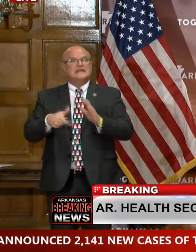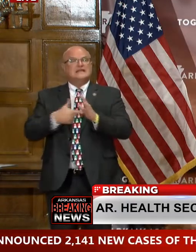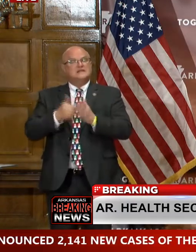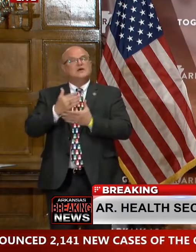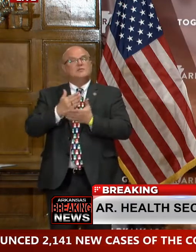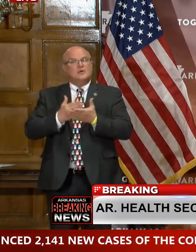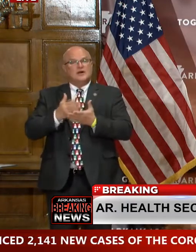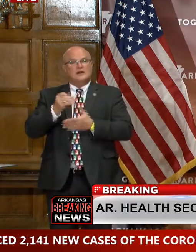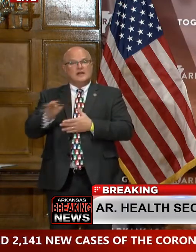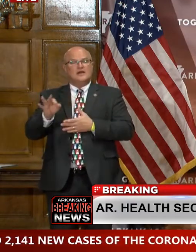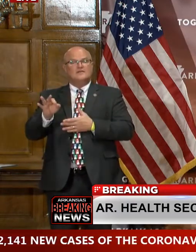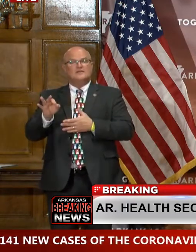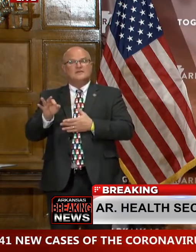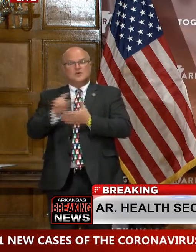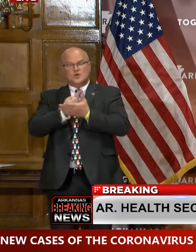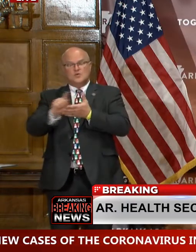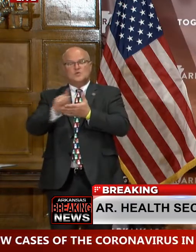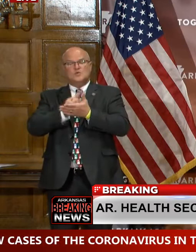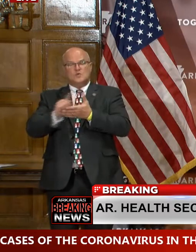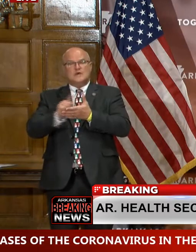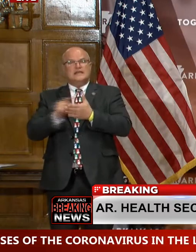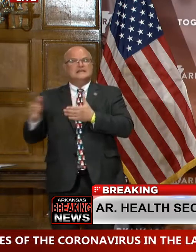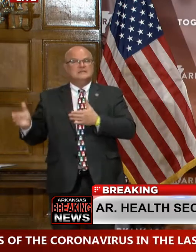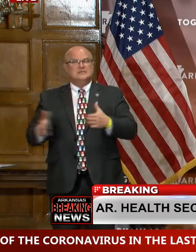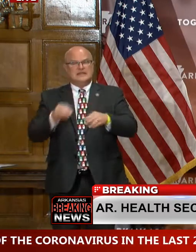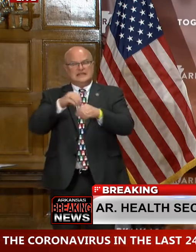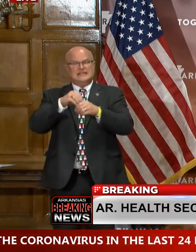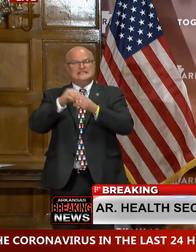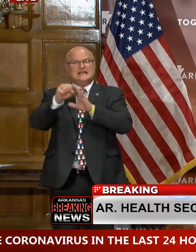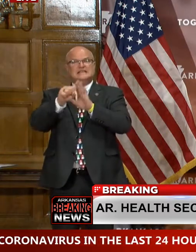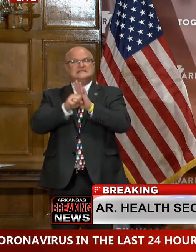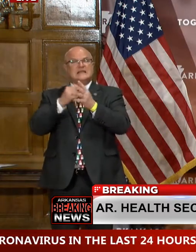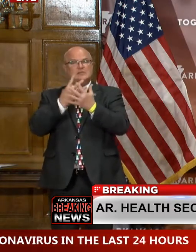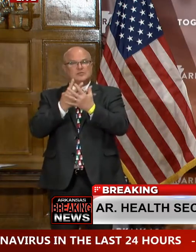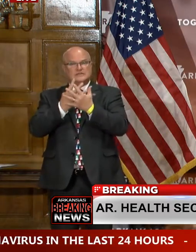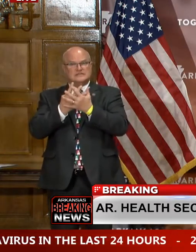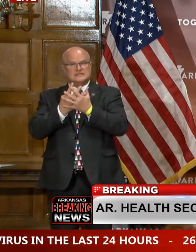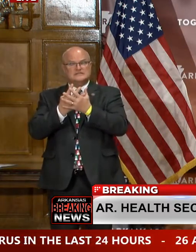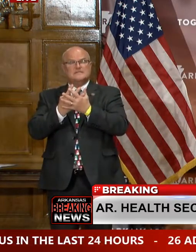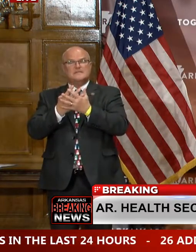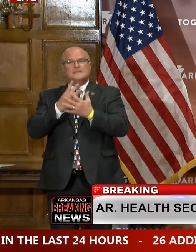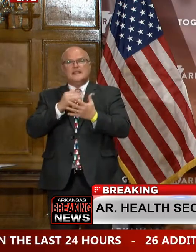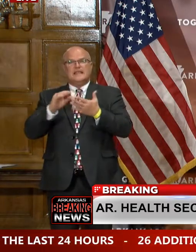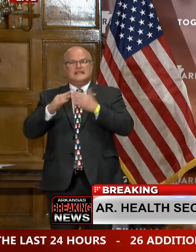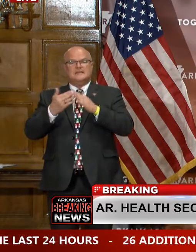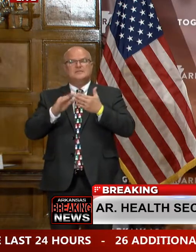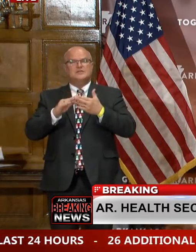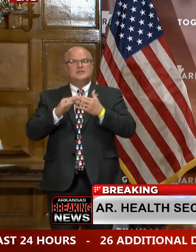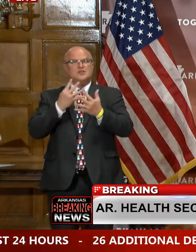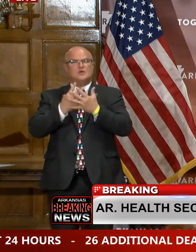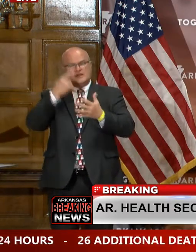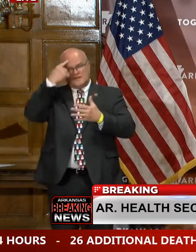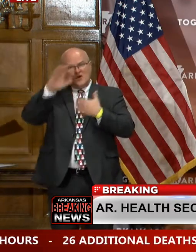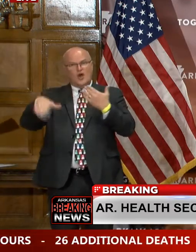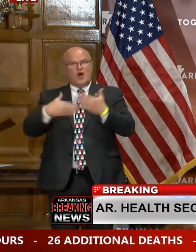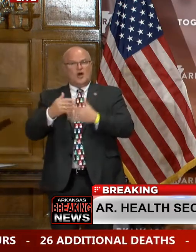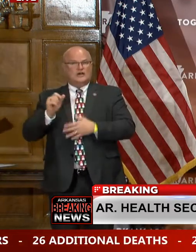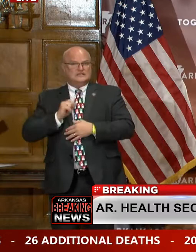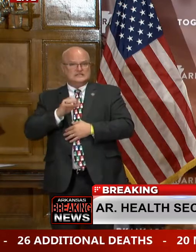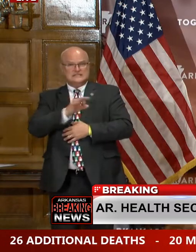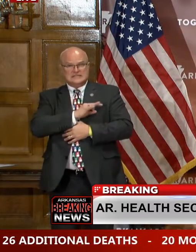of a weekly strategy within all of our state prisons and community correction centers for all